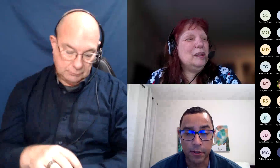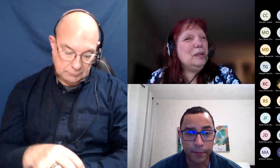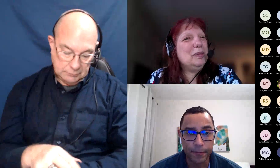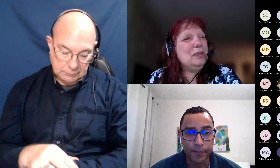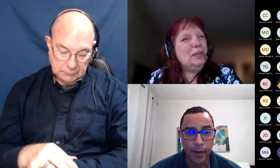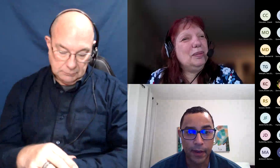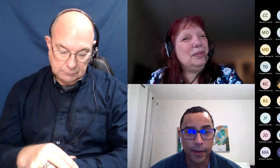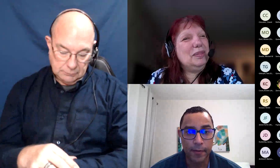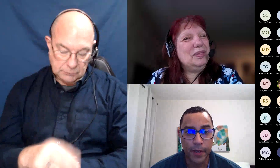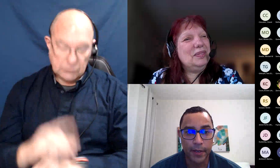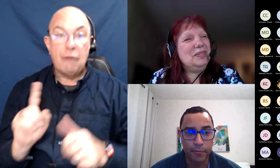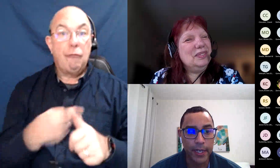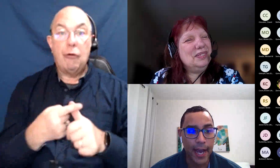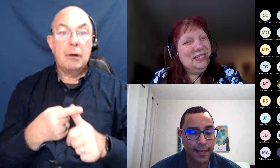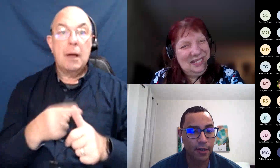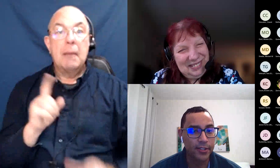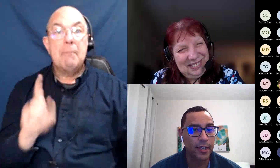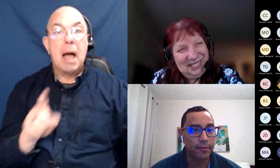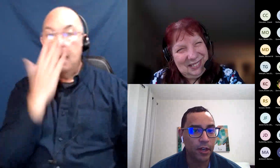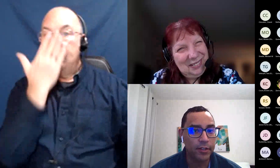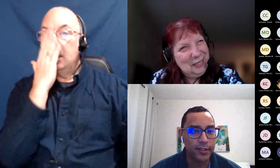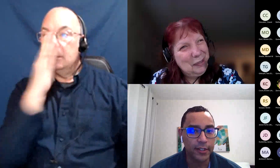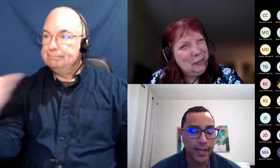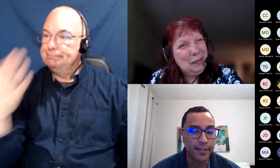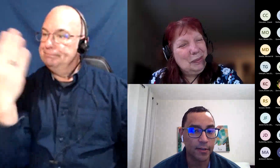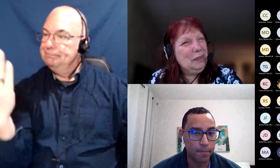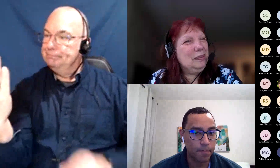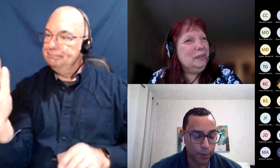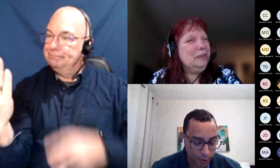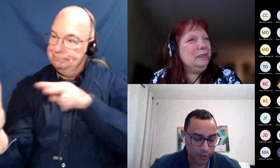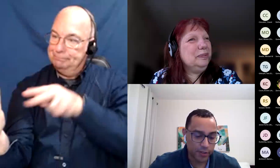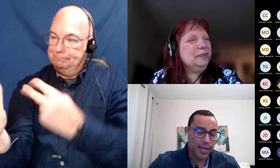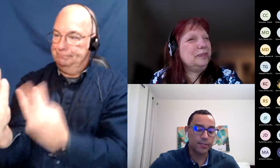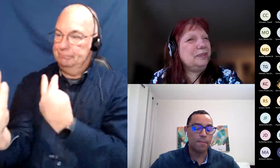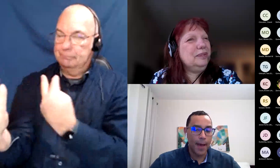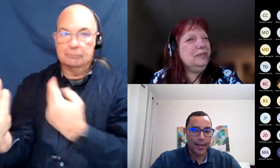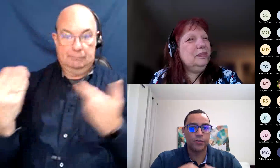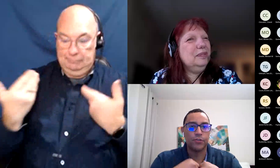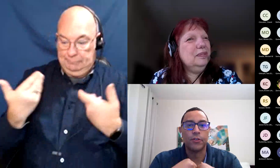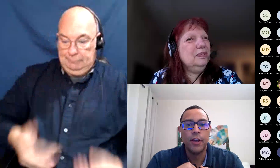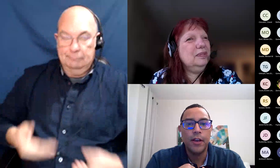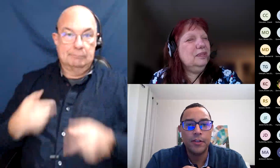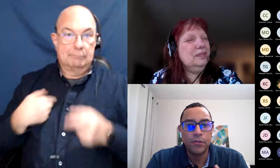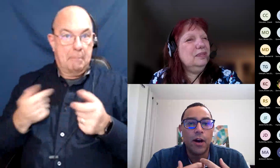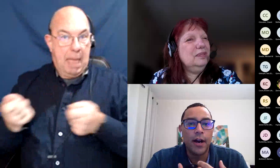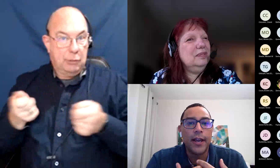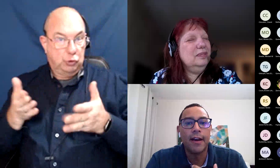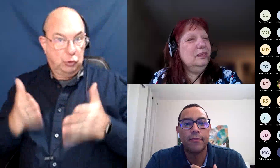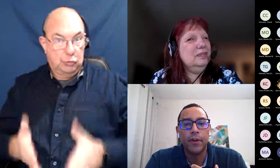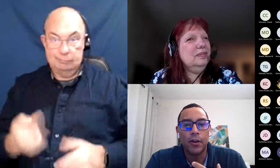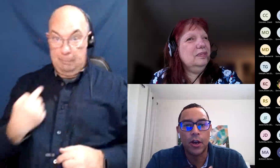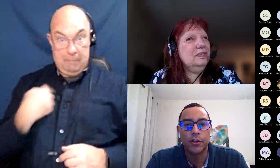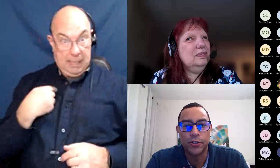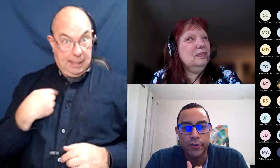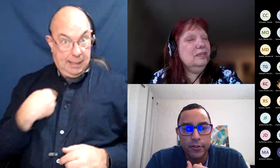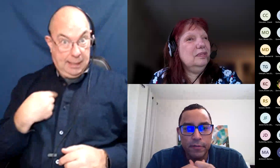in the mirror and really ask ourselves honestly, as a person, as a manager, do I